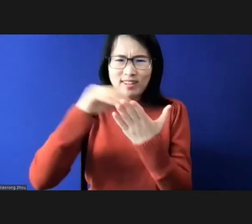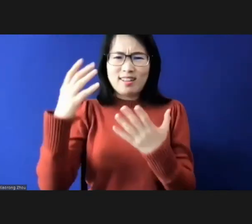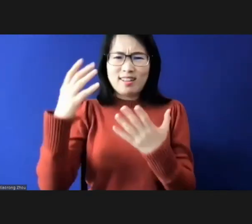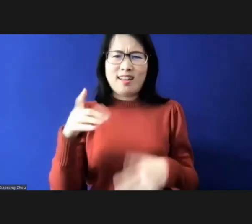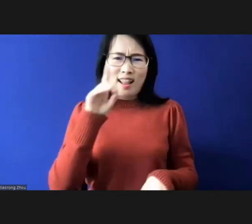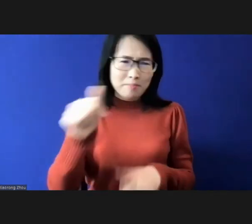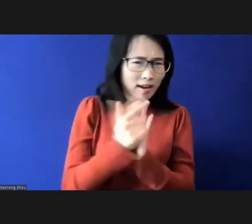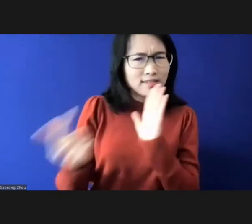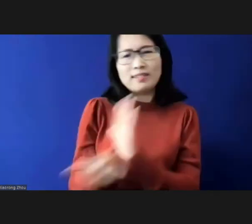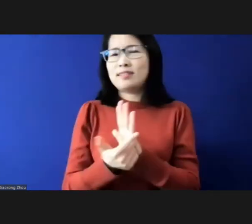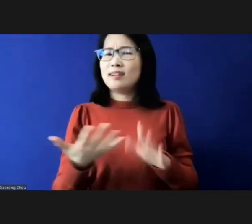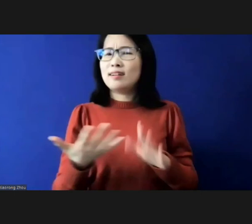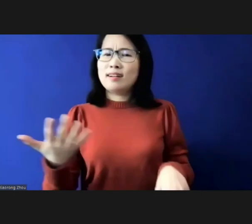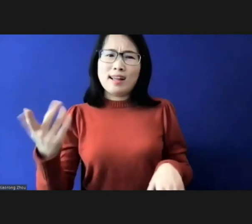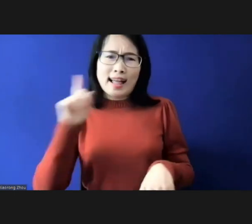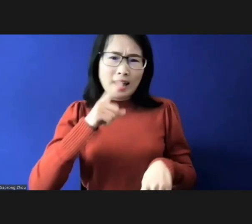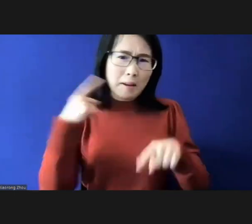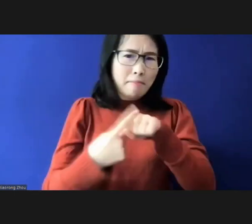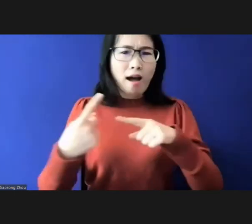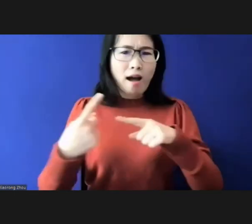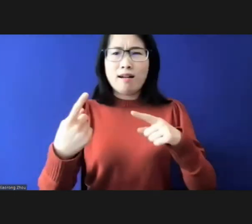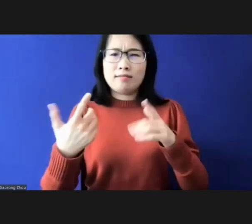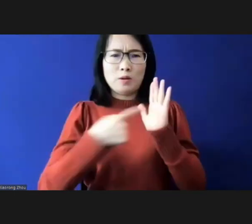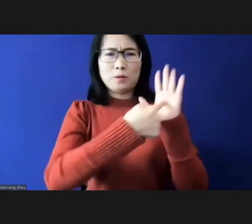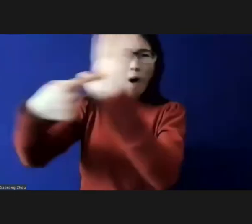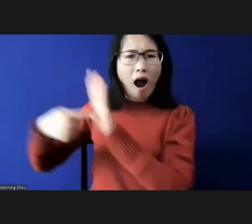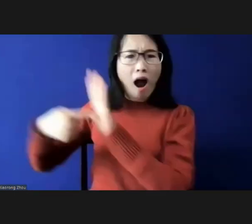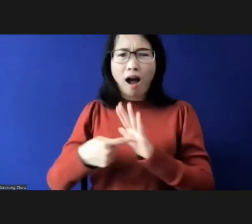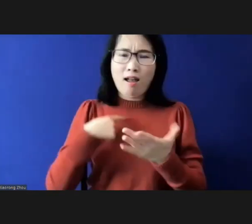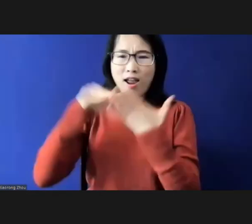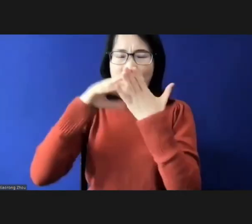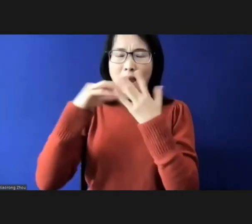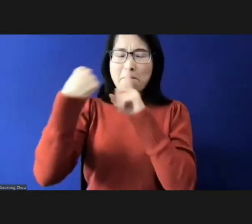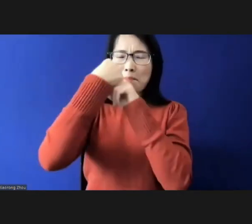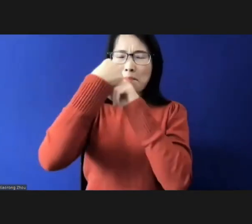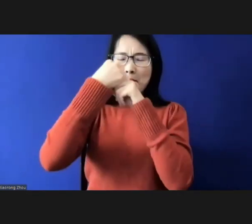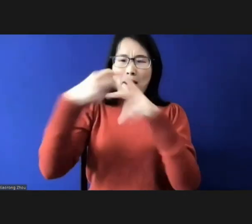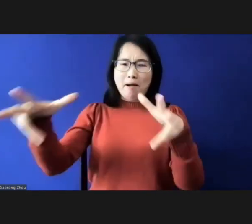2019. And I've learned so much about laws, about